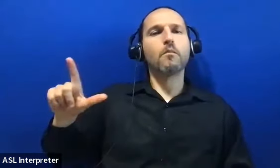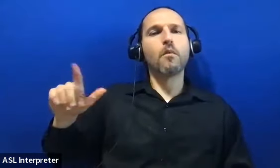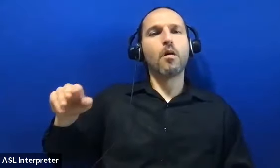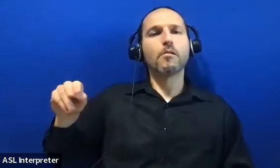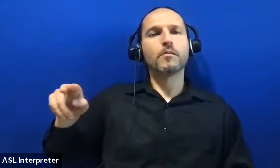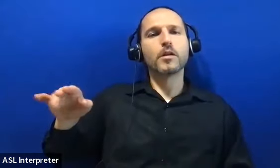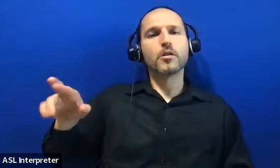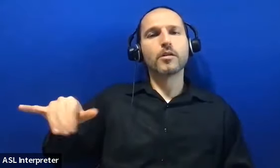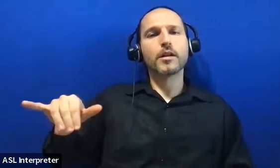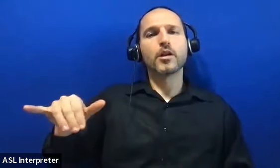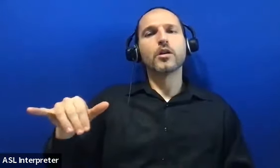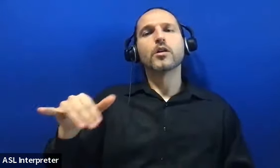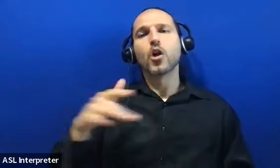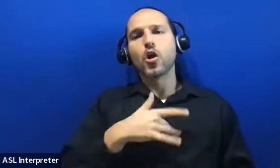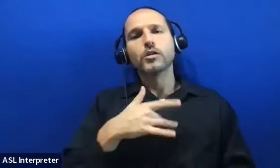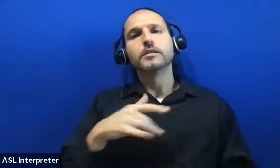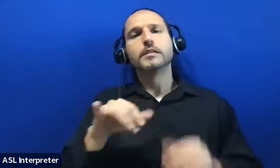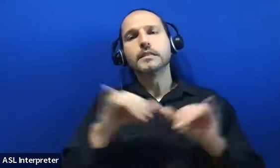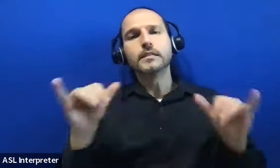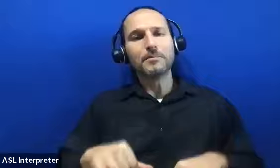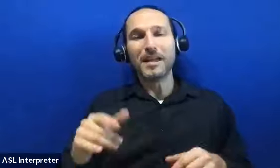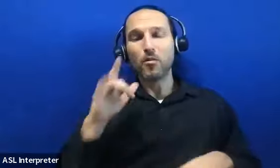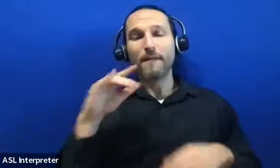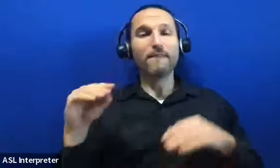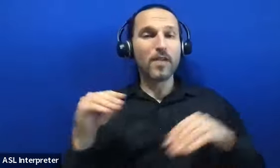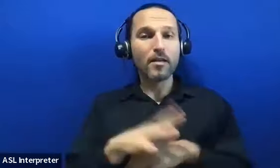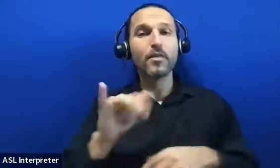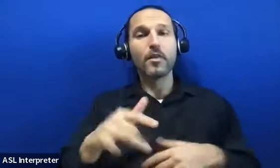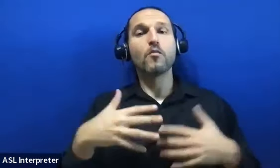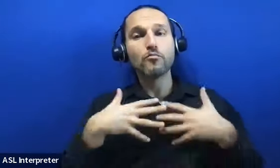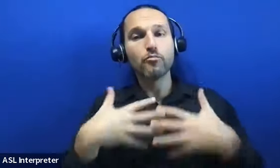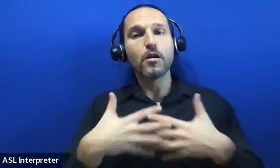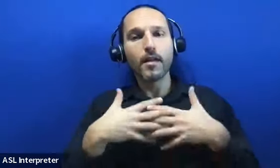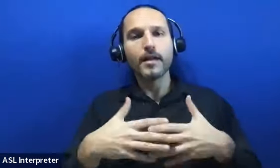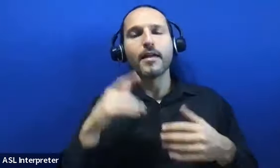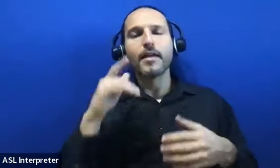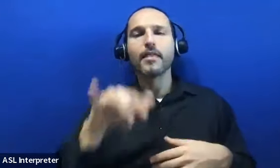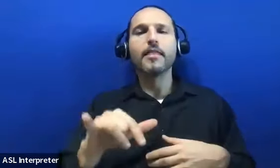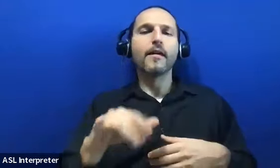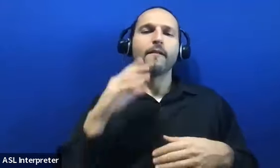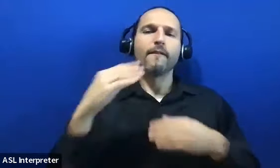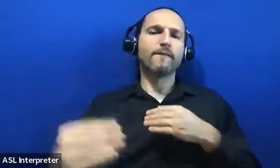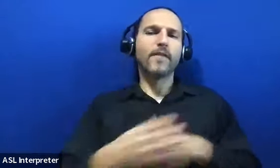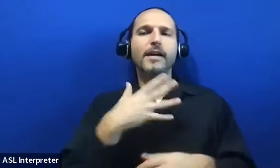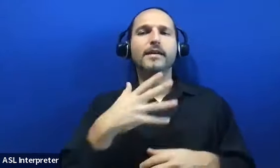And any heart problems can affect breathing. Any breathing problems can affect safe eating and swallowing.